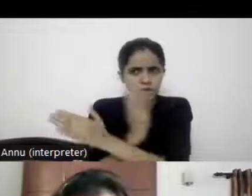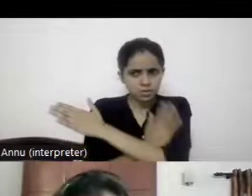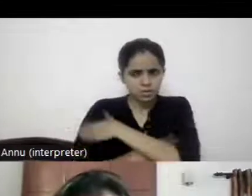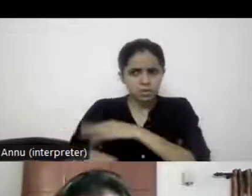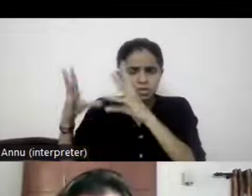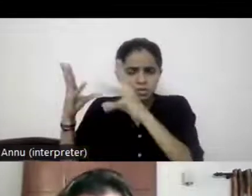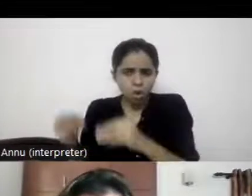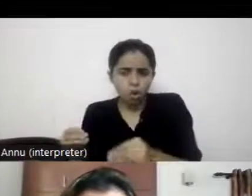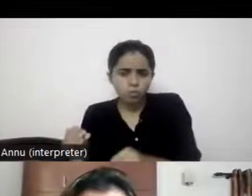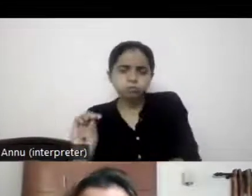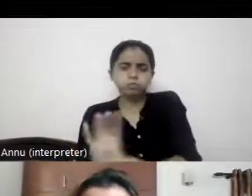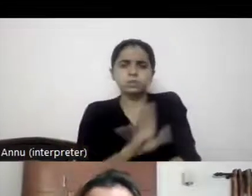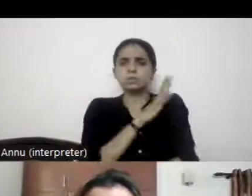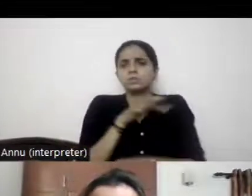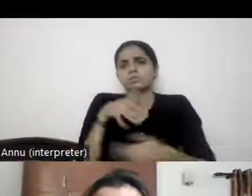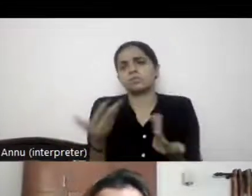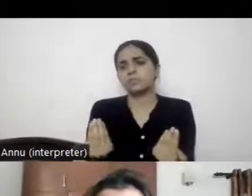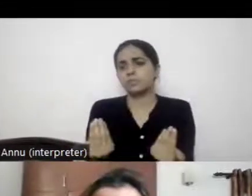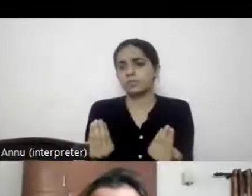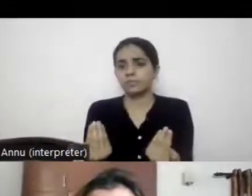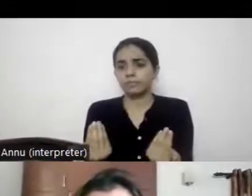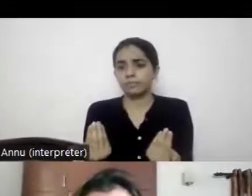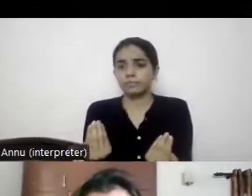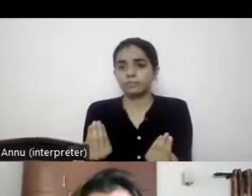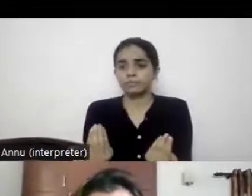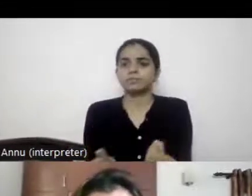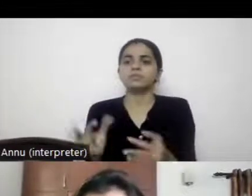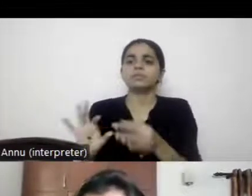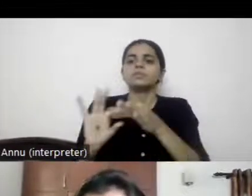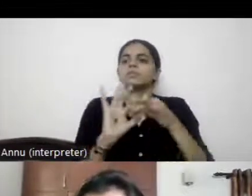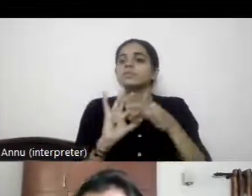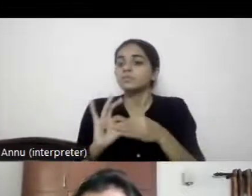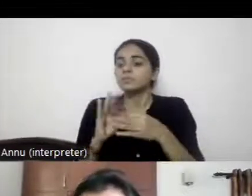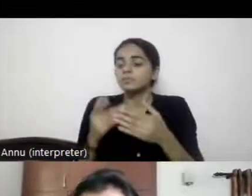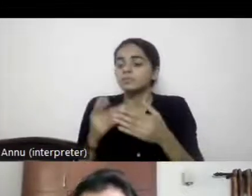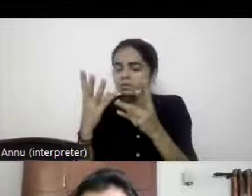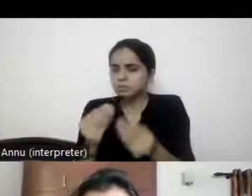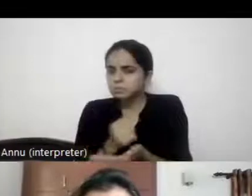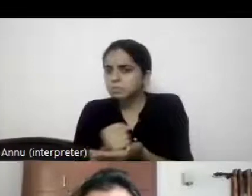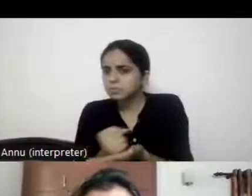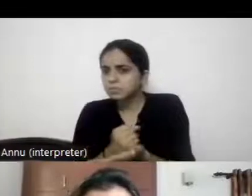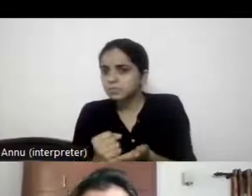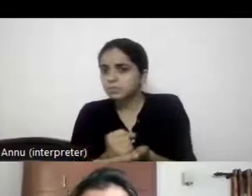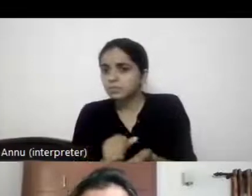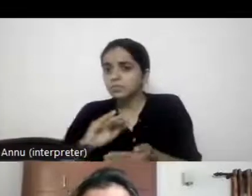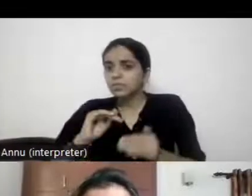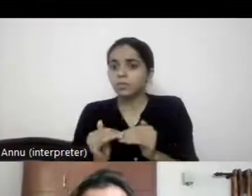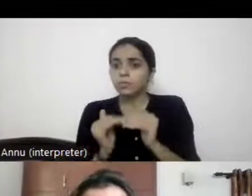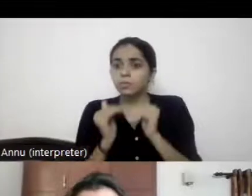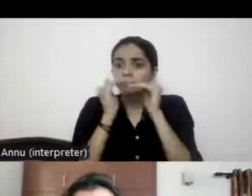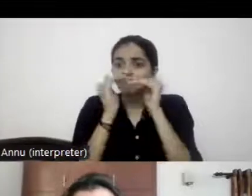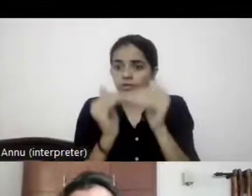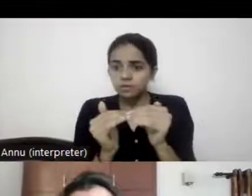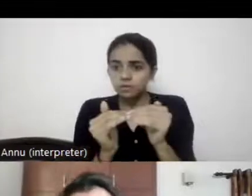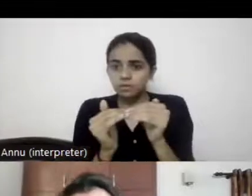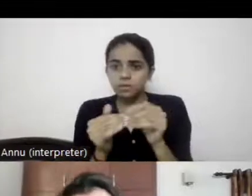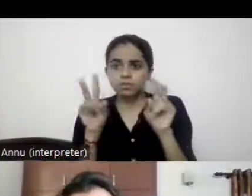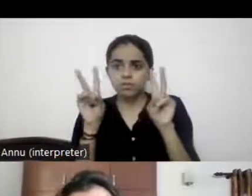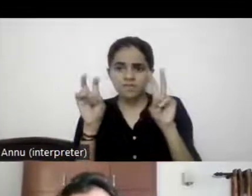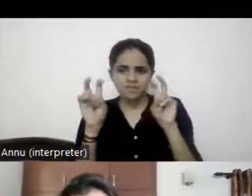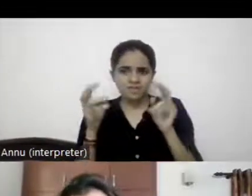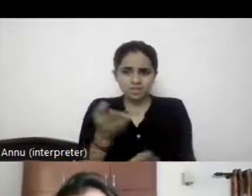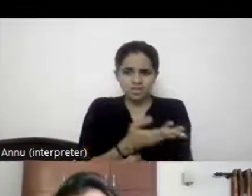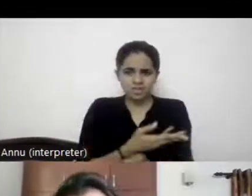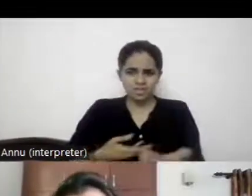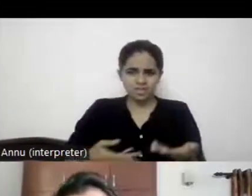inspiration porn, right? So we'll deal with that in a while. And before we go on to talk about the